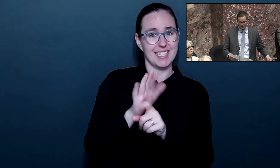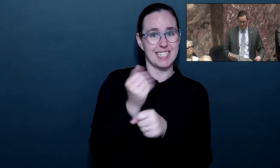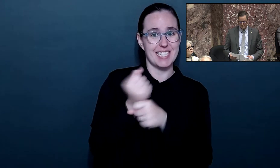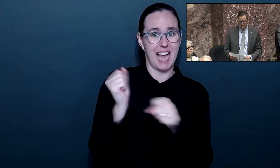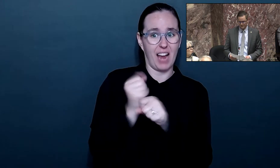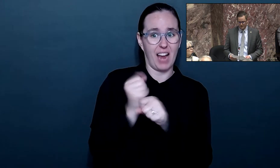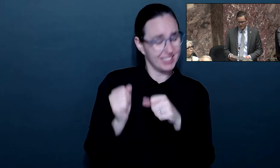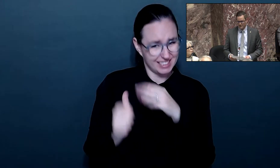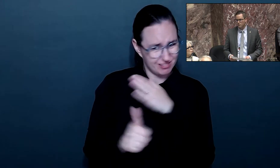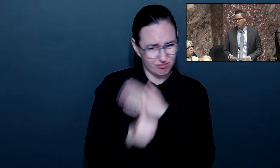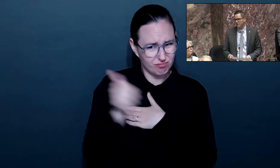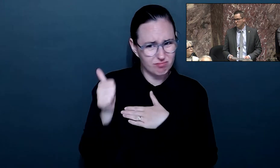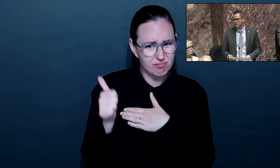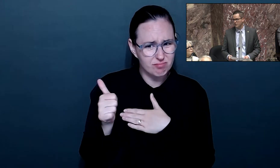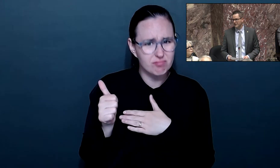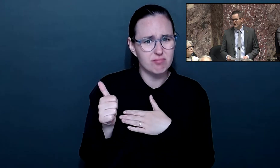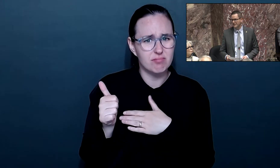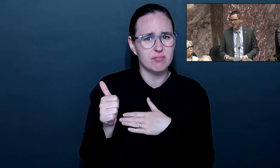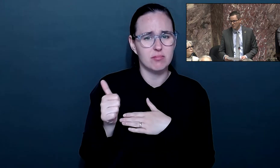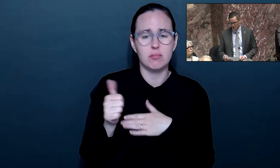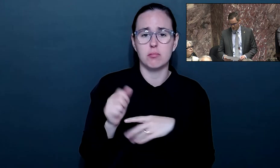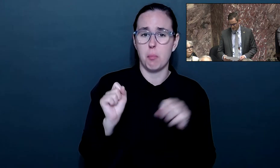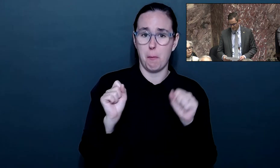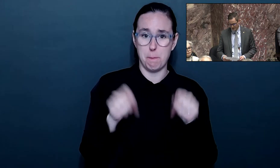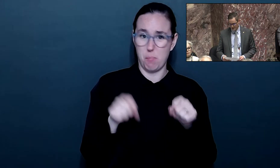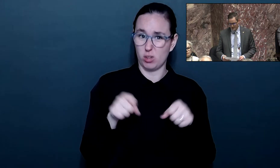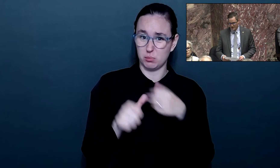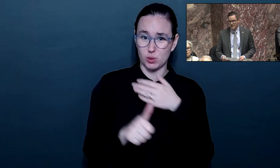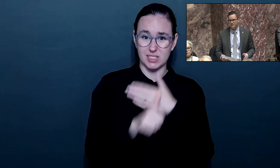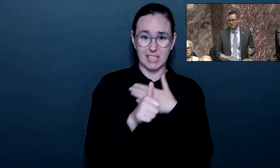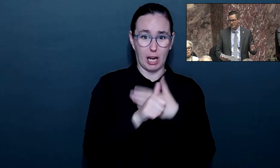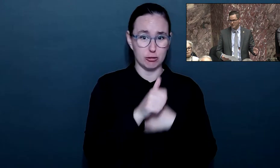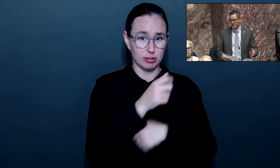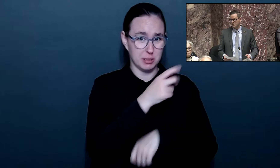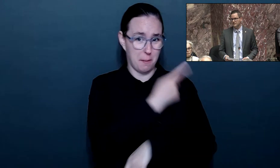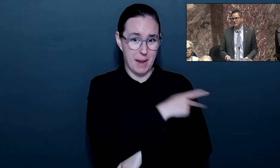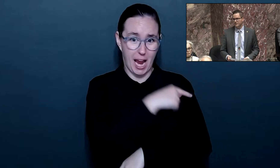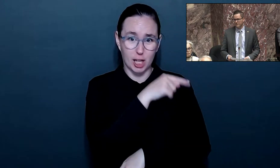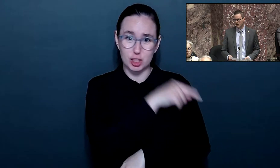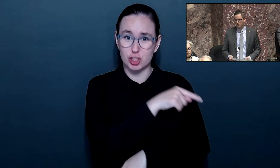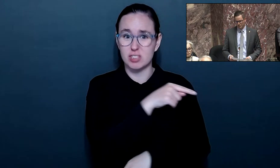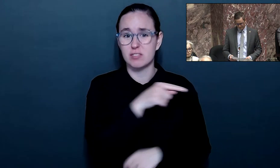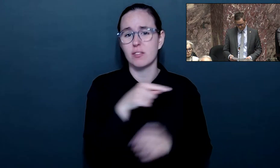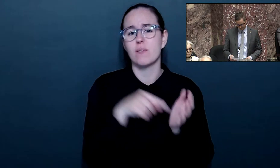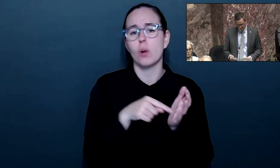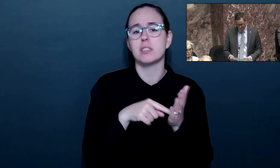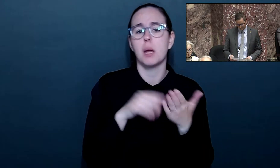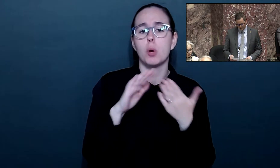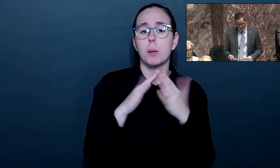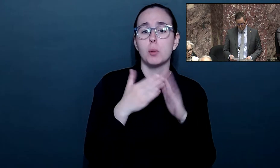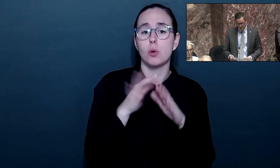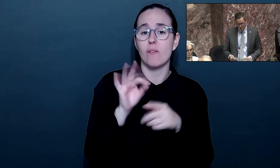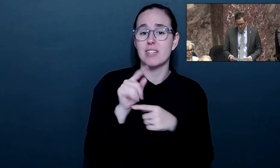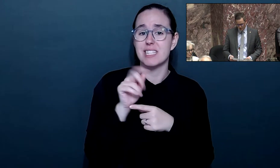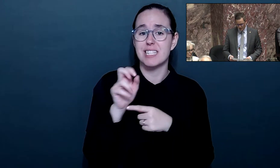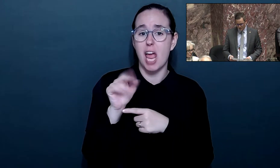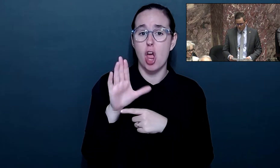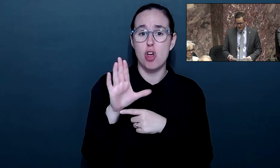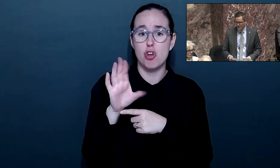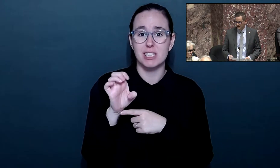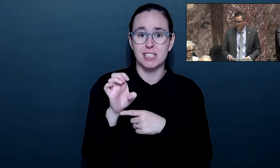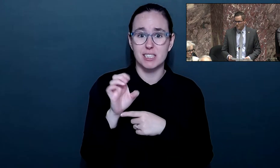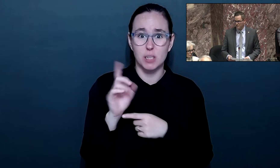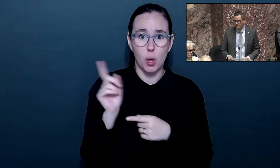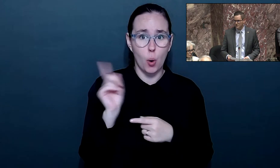like Terrace is 12 hours away in Kamloops, if there's a space even available. The Premier talks